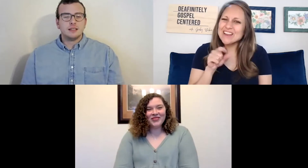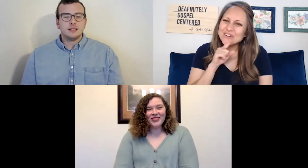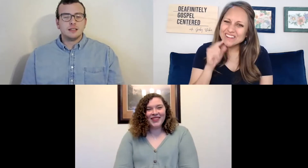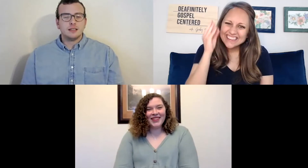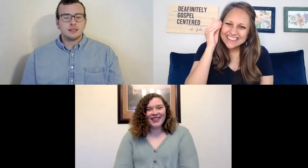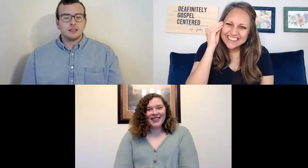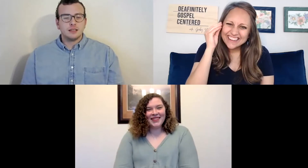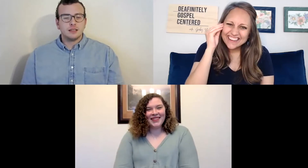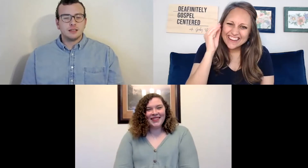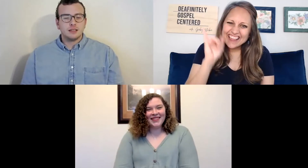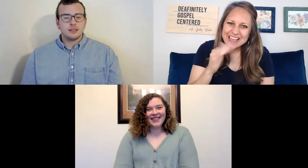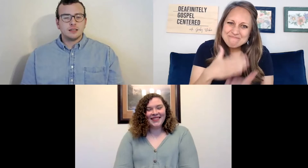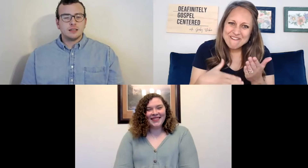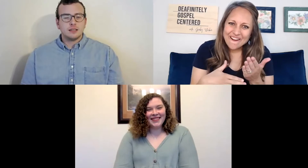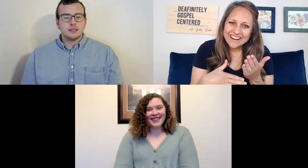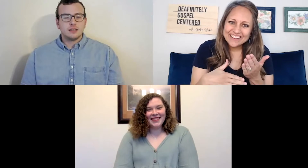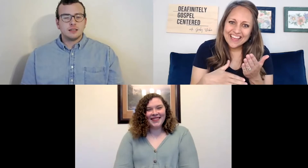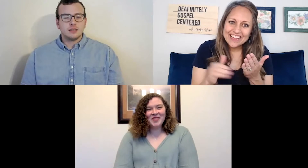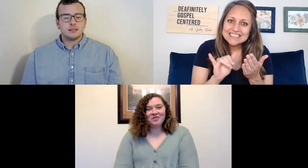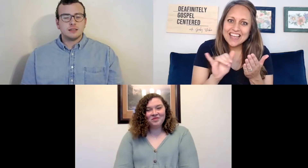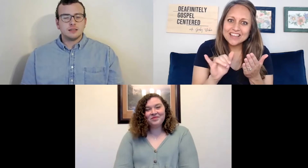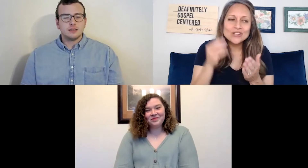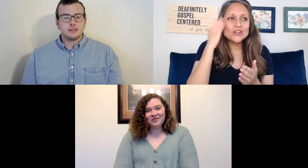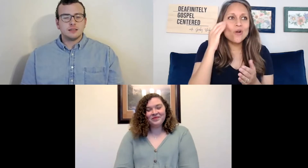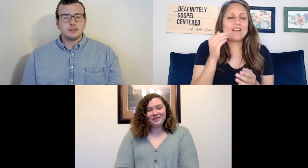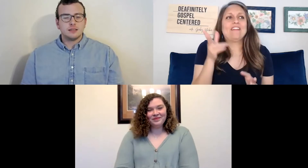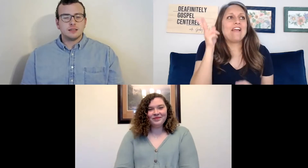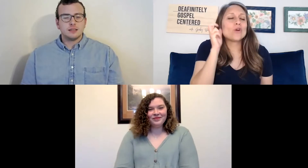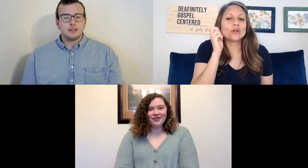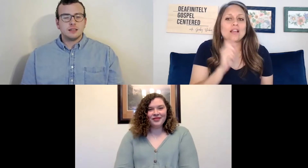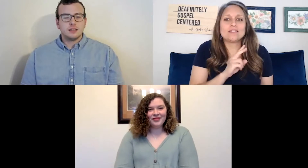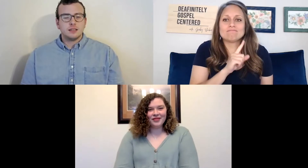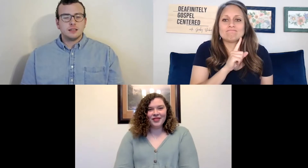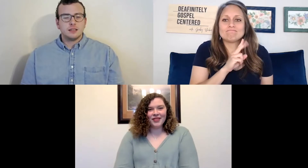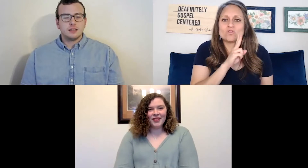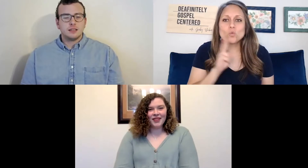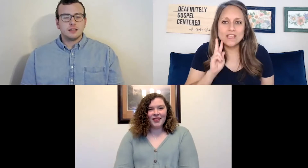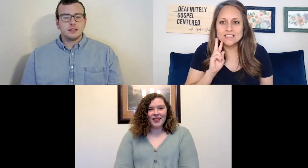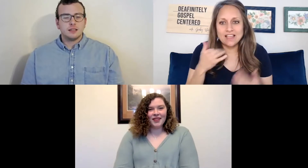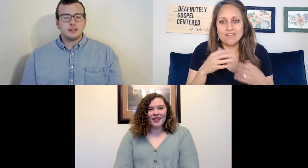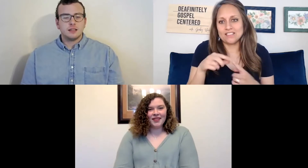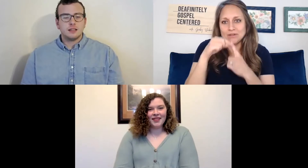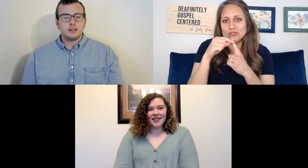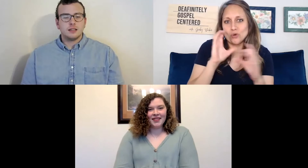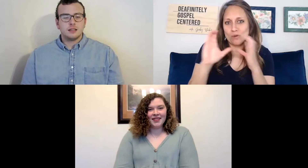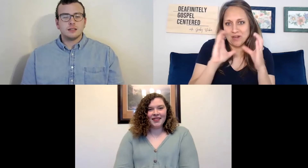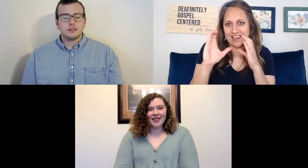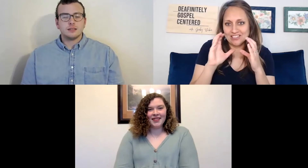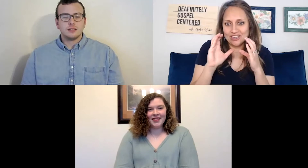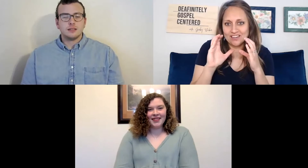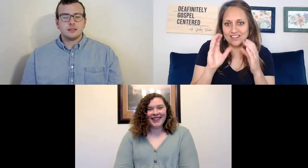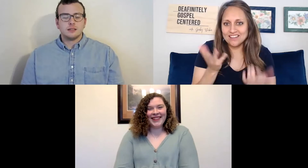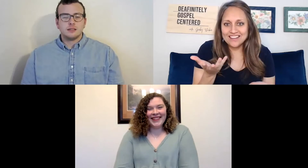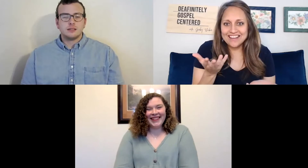So I've never really, thought about that part of having a sibling, who signed. I've heard of